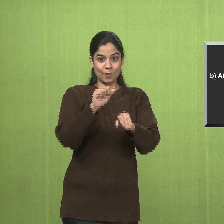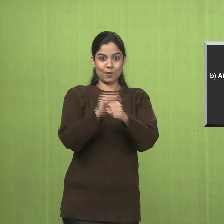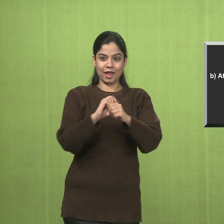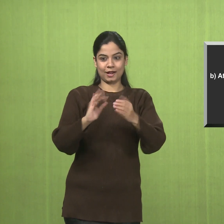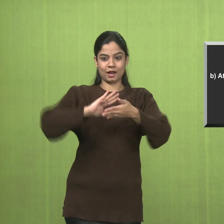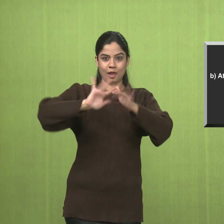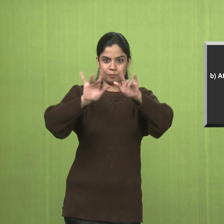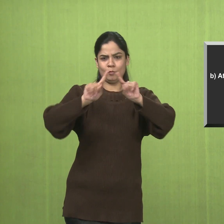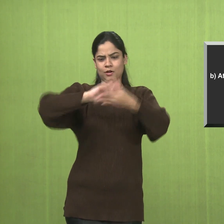don't need it.